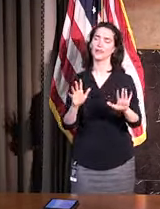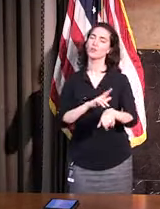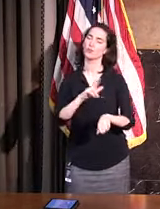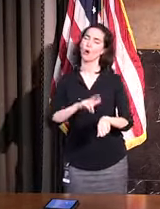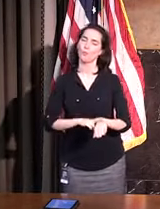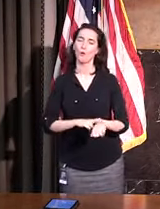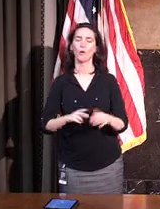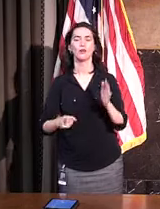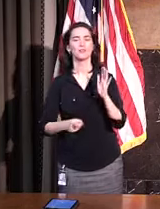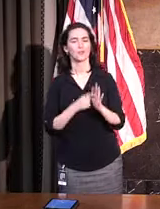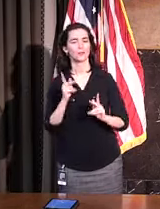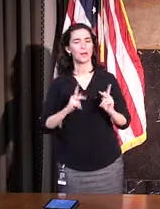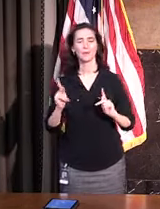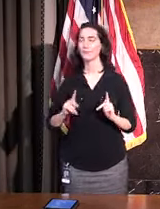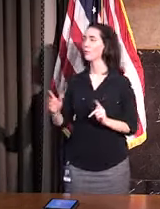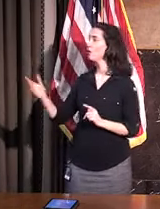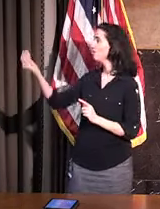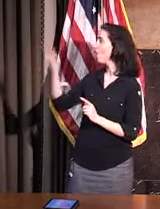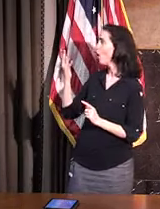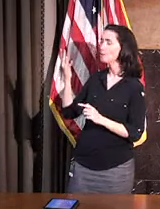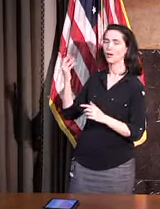that sometimes people hear what they want to hear